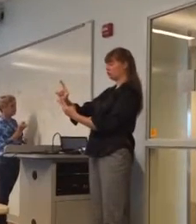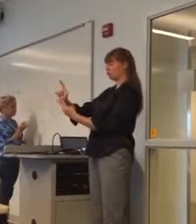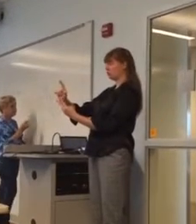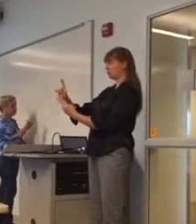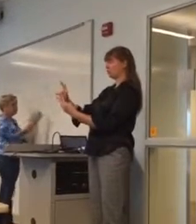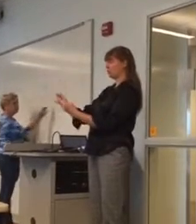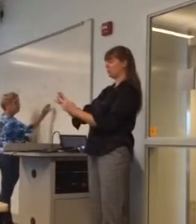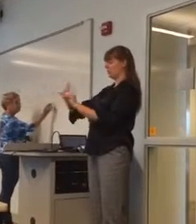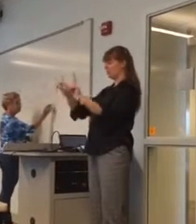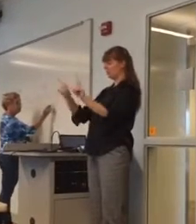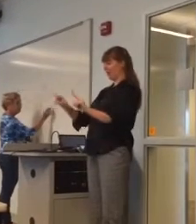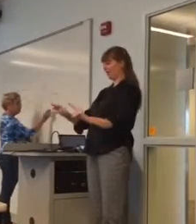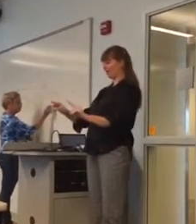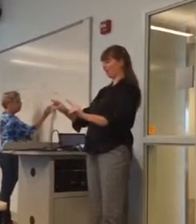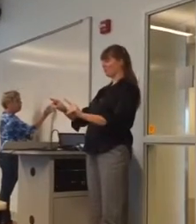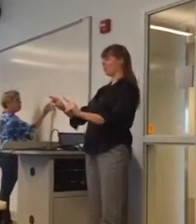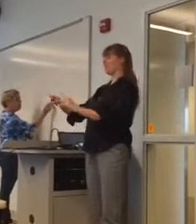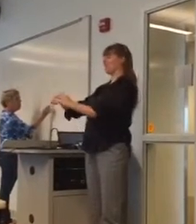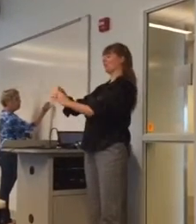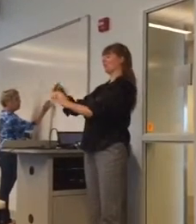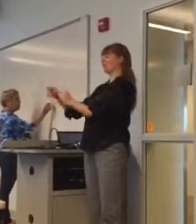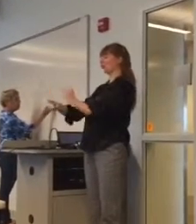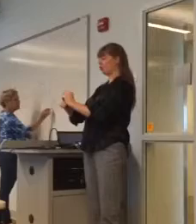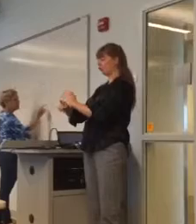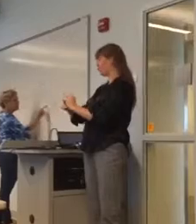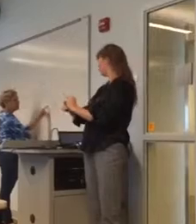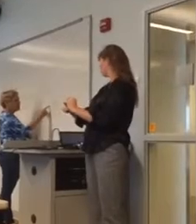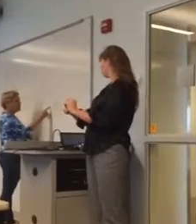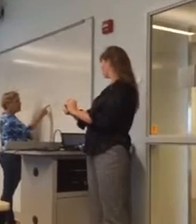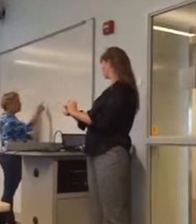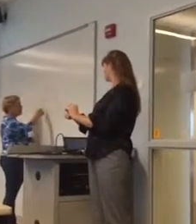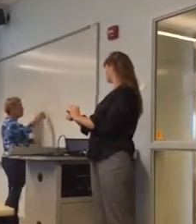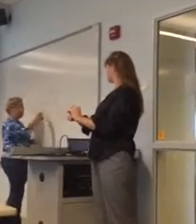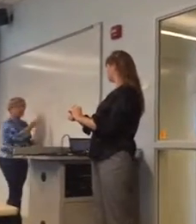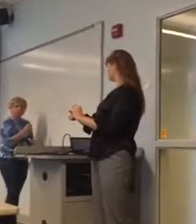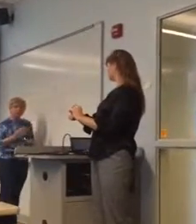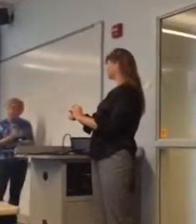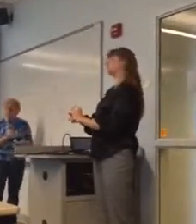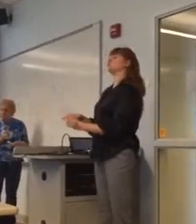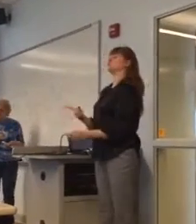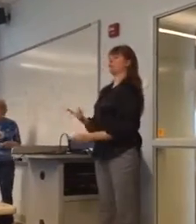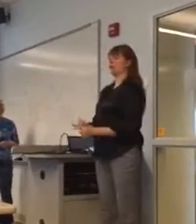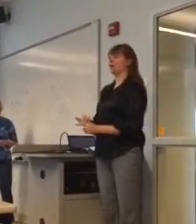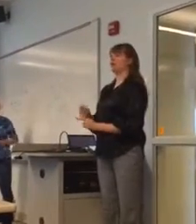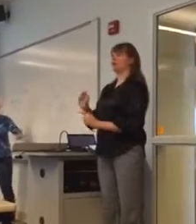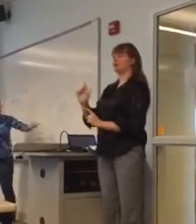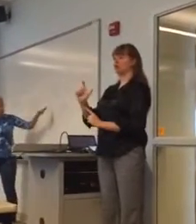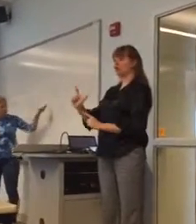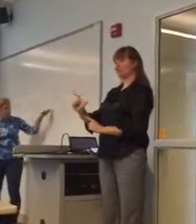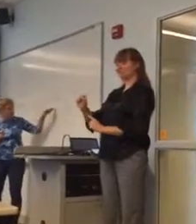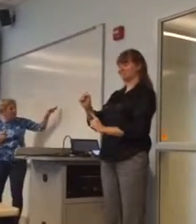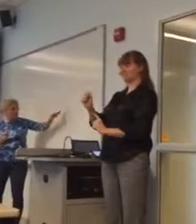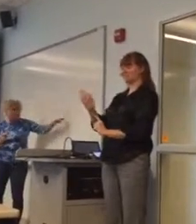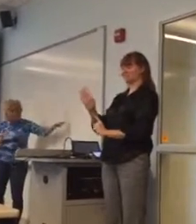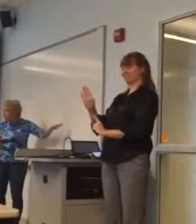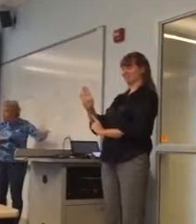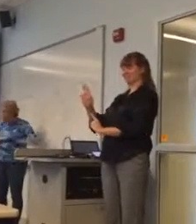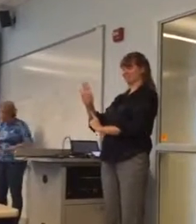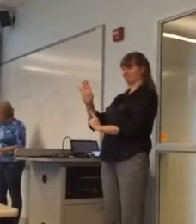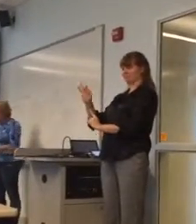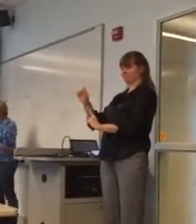a bracket with a null set in it. Right, because the null set is a subset of every set, and the